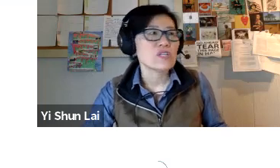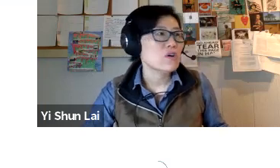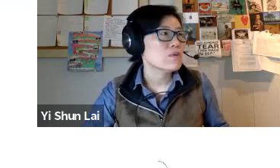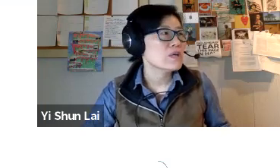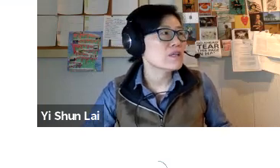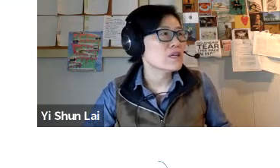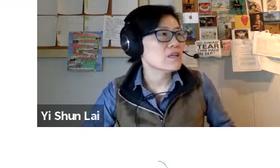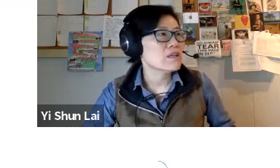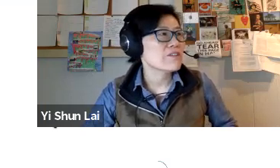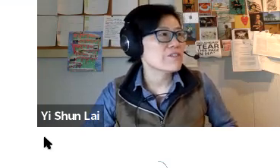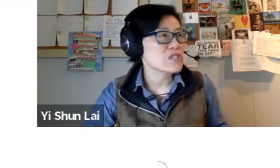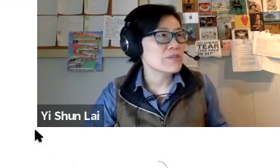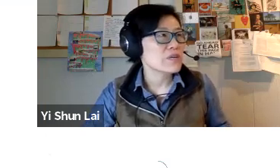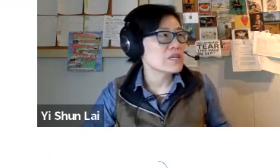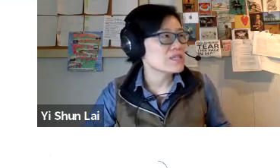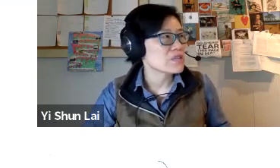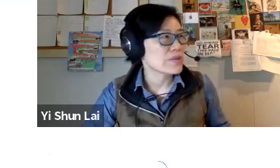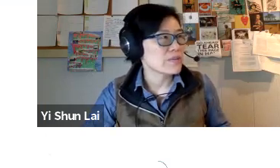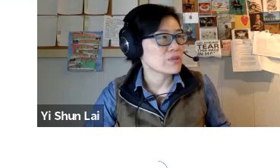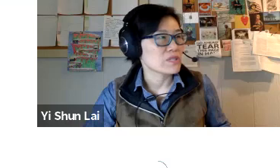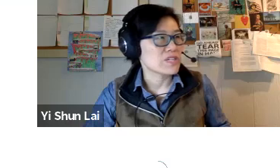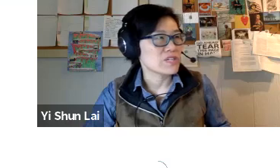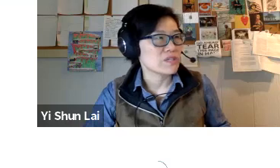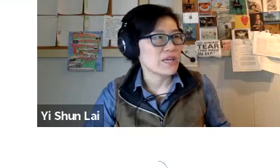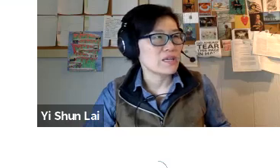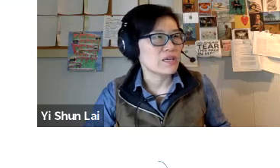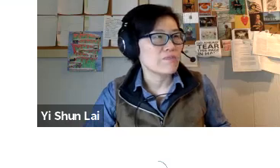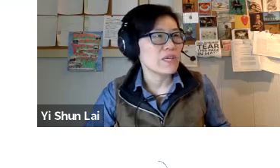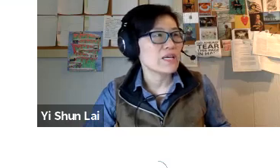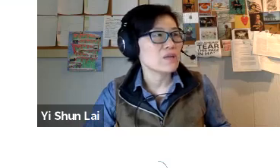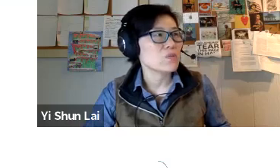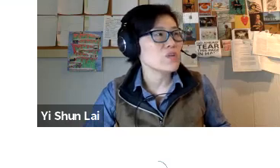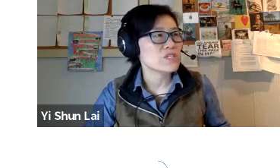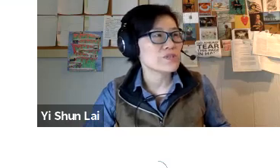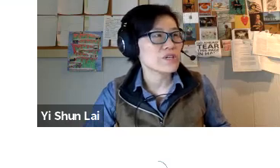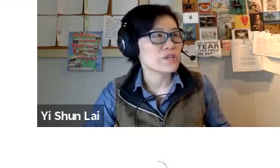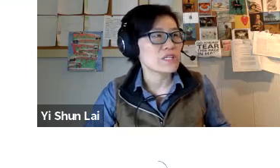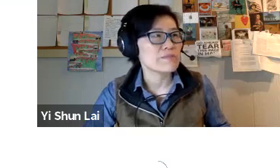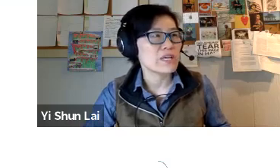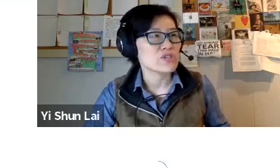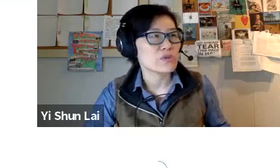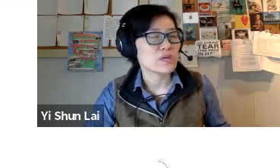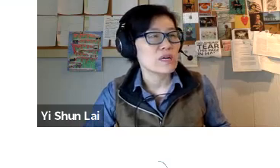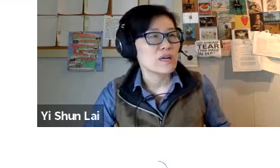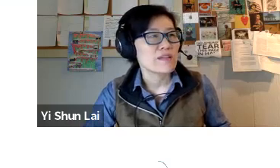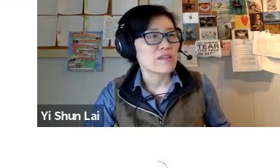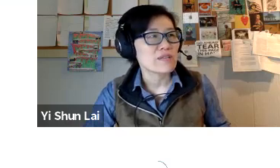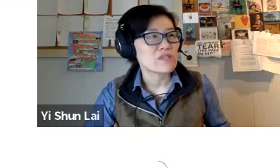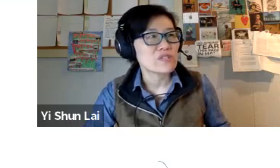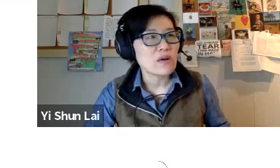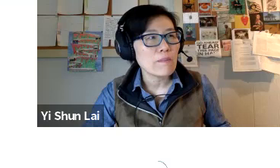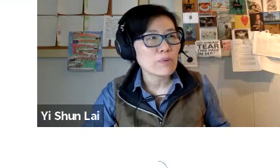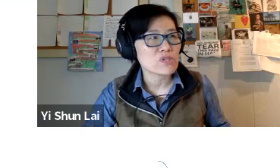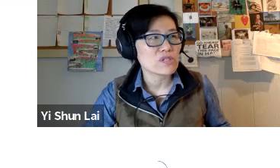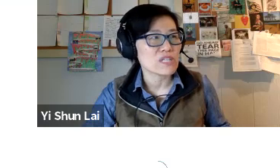Okay, so the first component is the greeting and personalization, okay? And what you want to do here is make sure that there